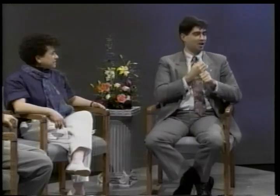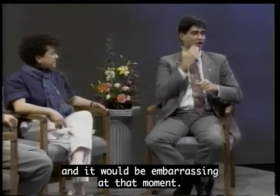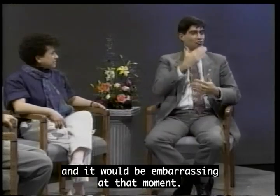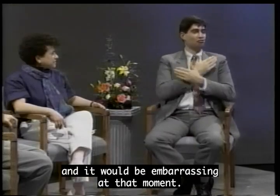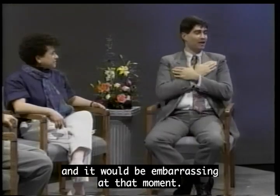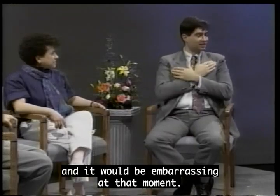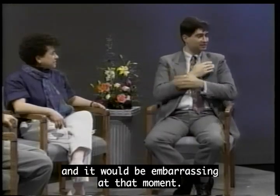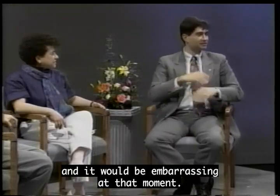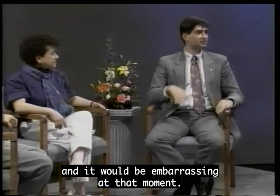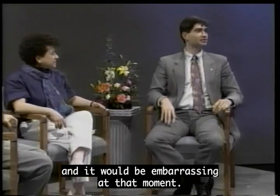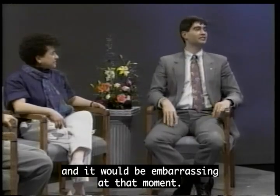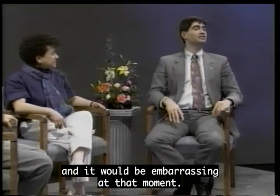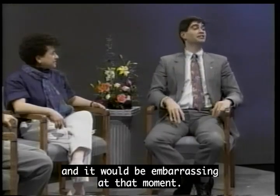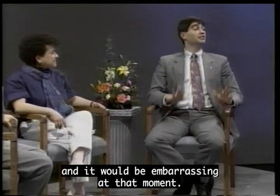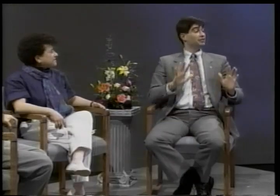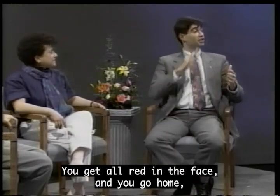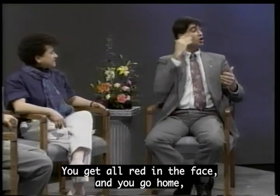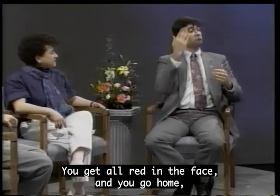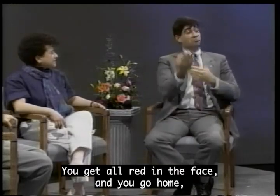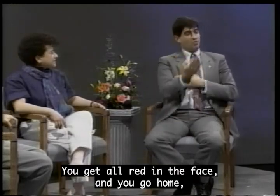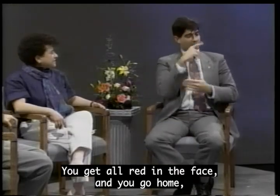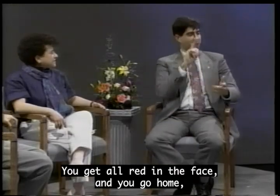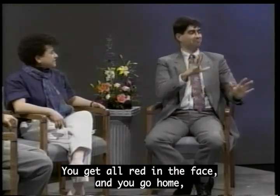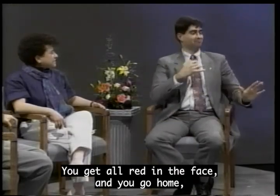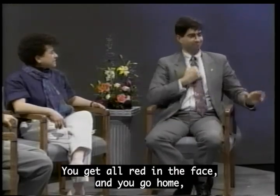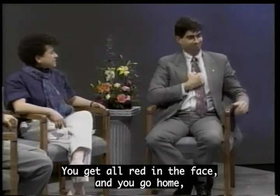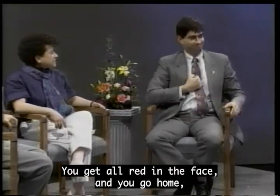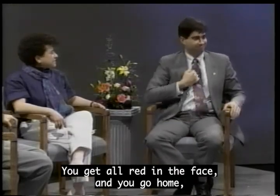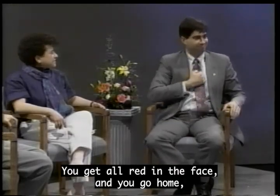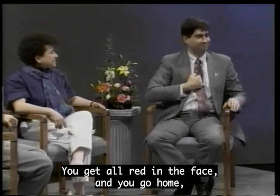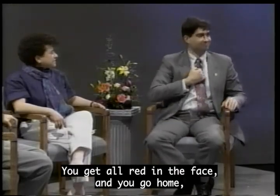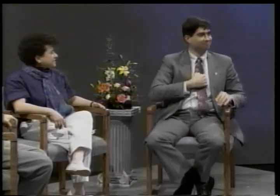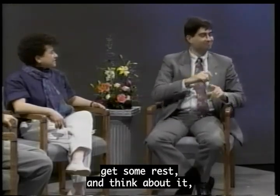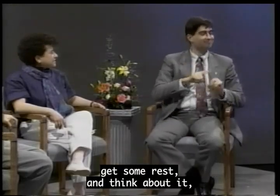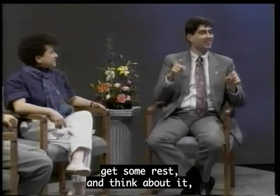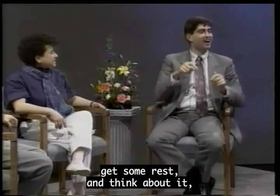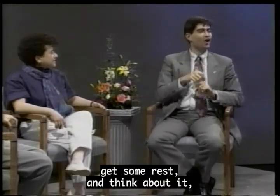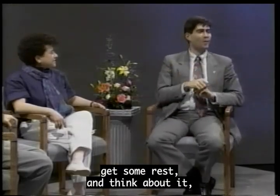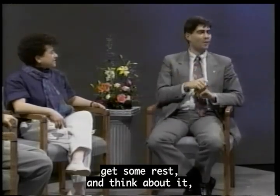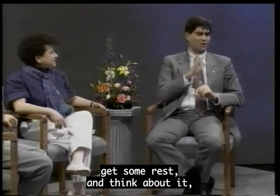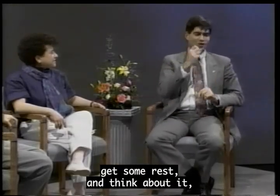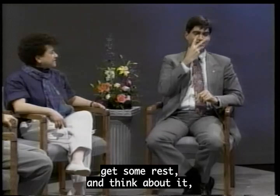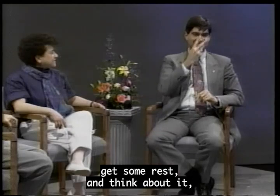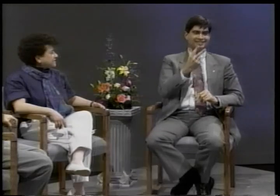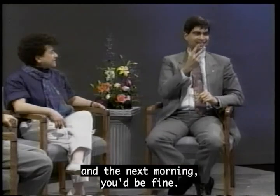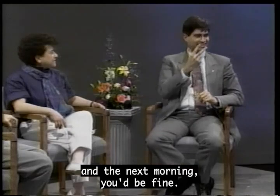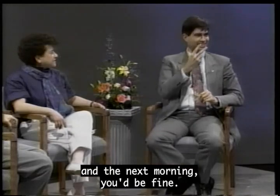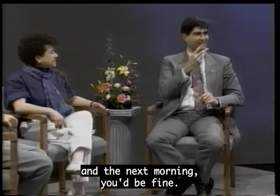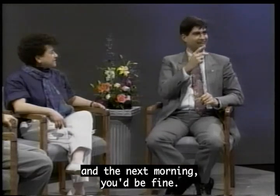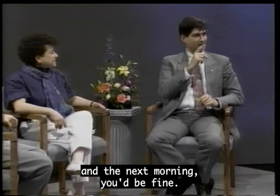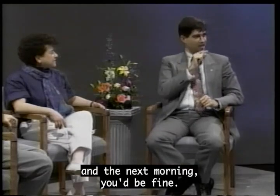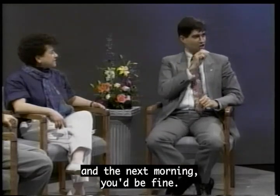and you go home, get some rest and think about it. And the next morning you'd be fine. You come back, apologize, and you get back to the task.